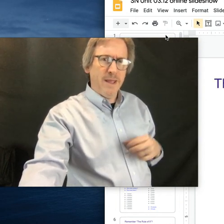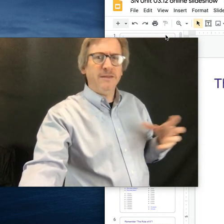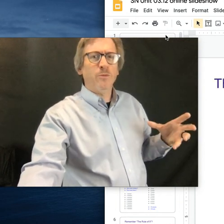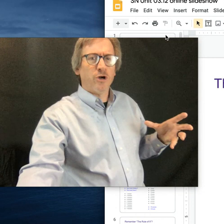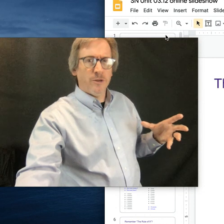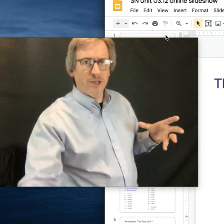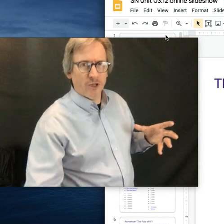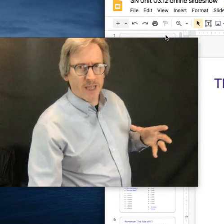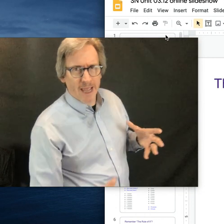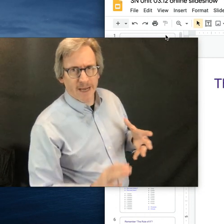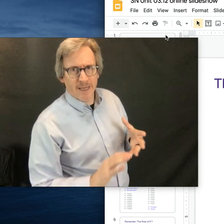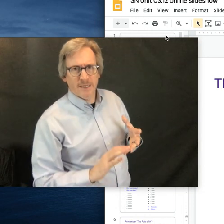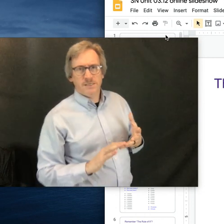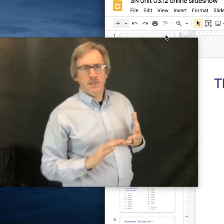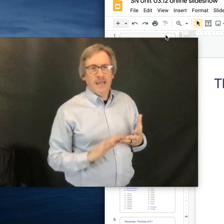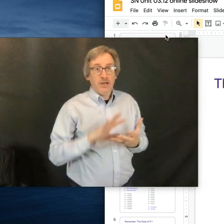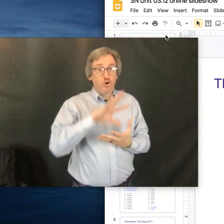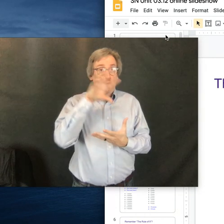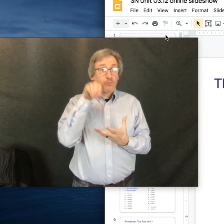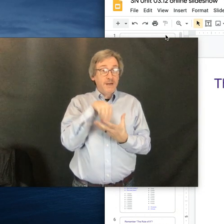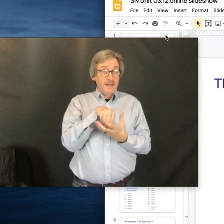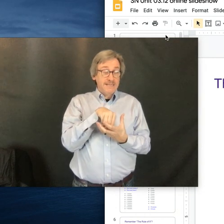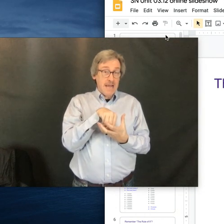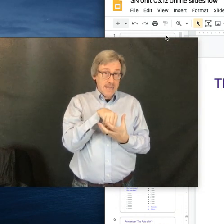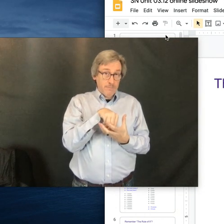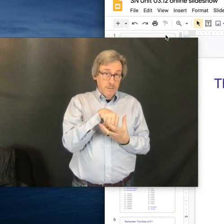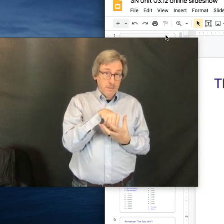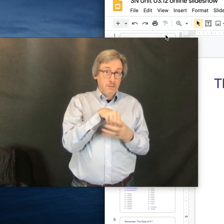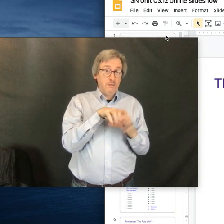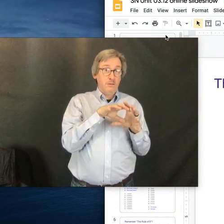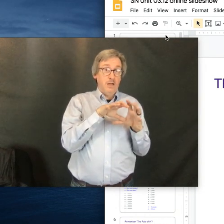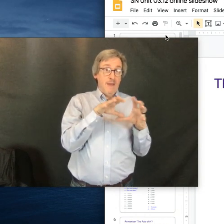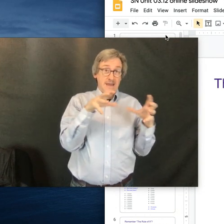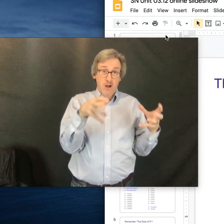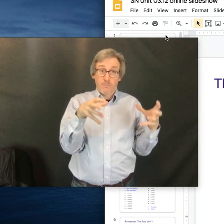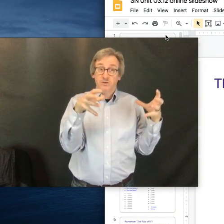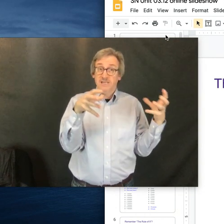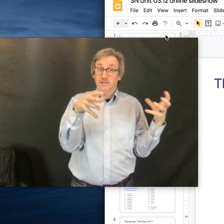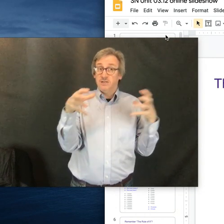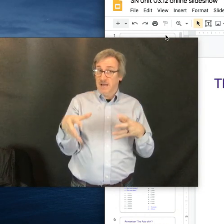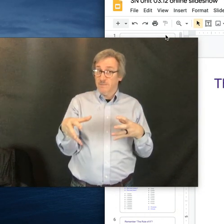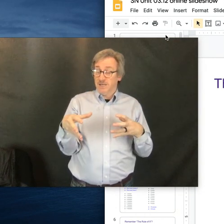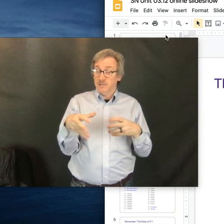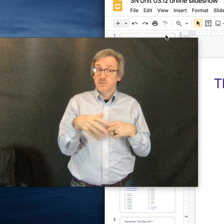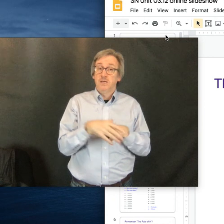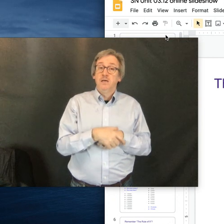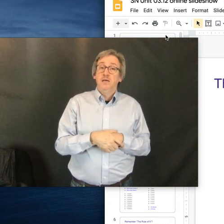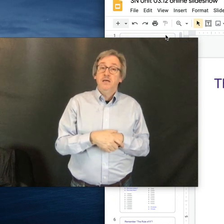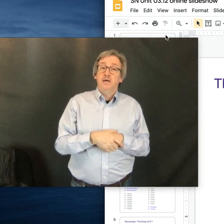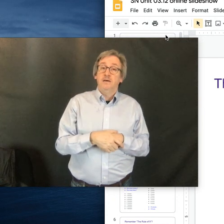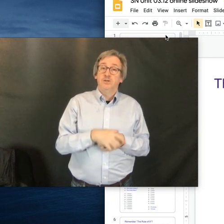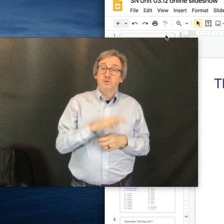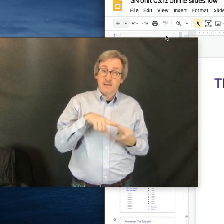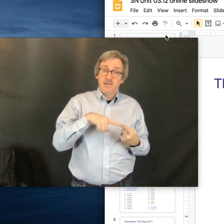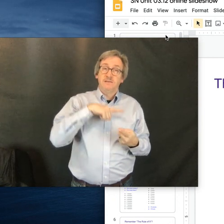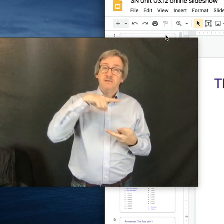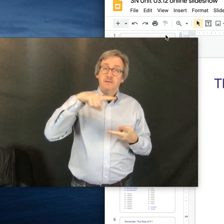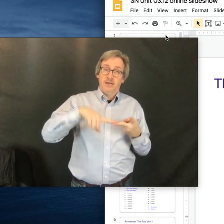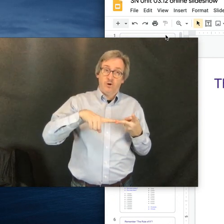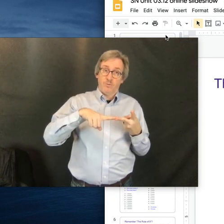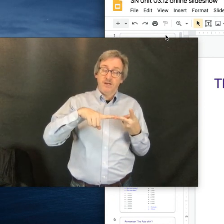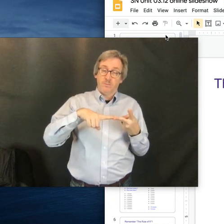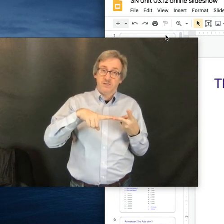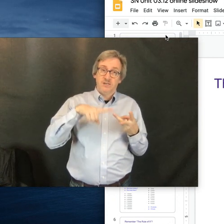So the main thing we're going to be looking at is incorporating time and numbers into time signs. So time